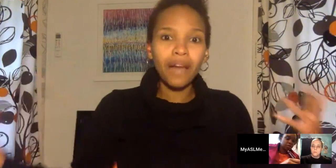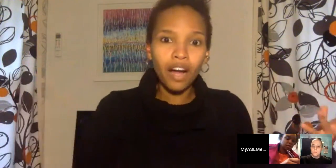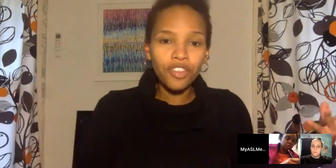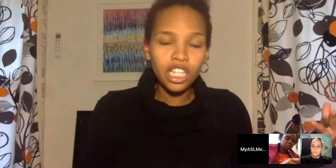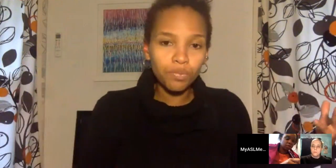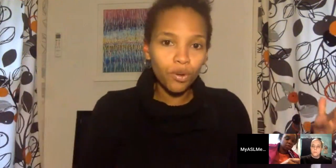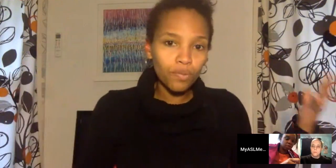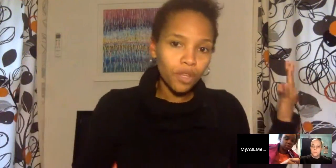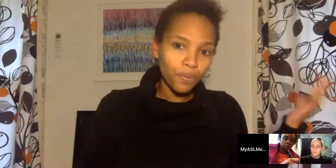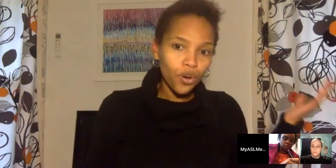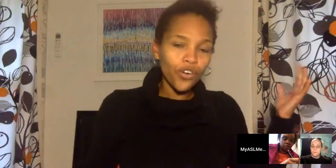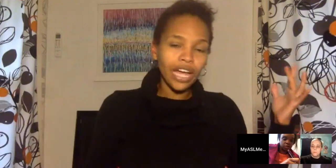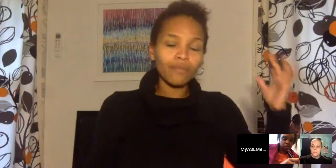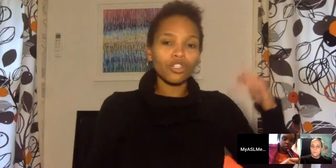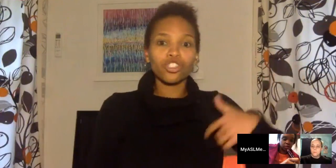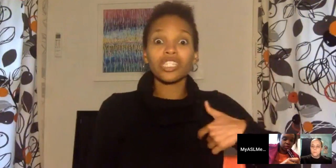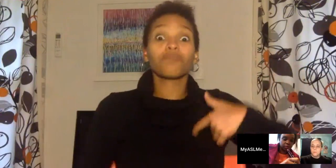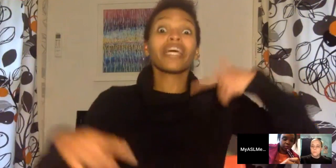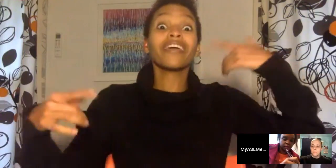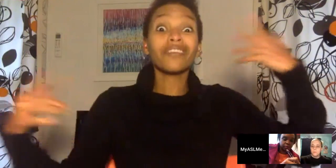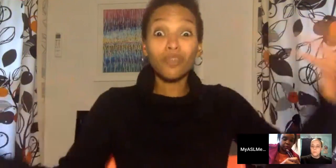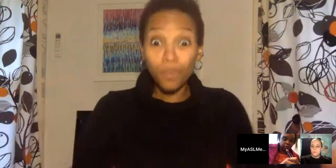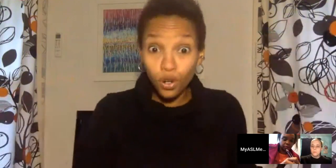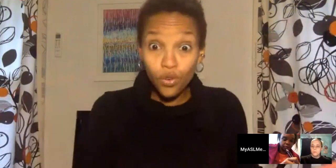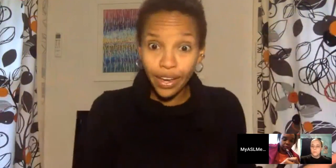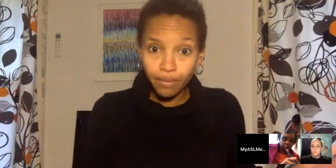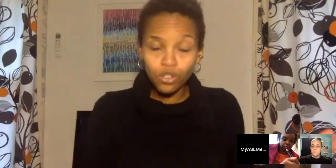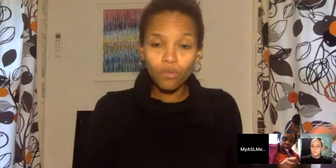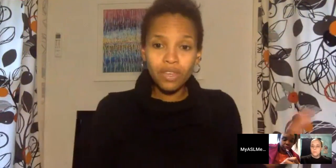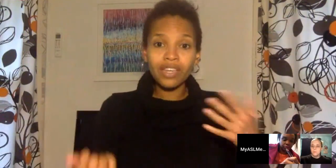about the program, or she explained the program to me,